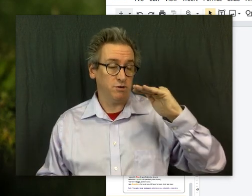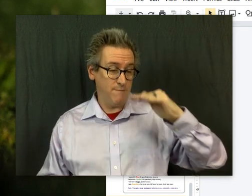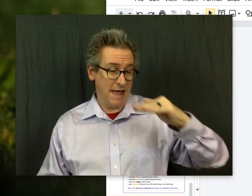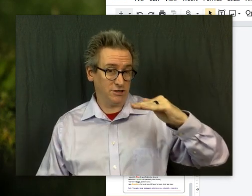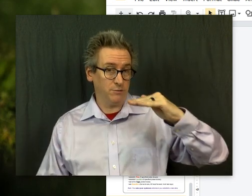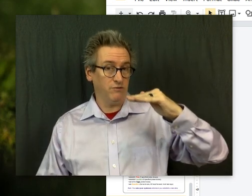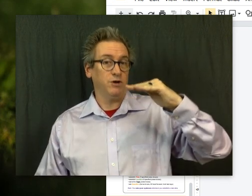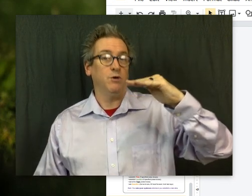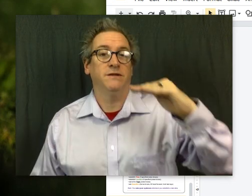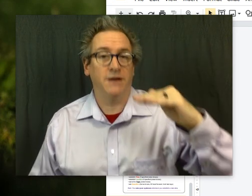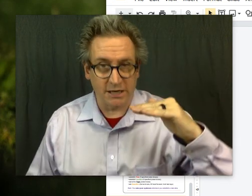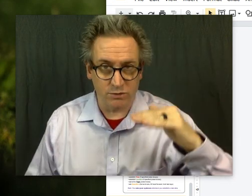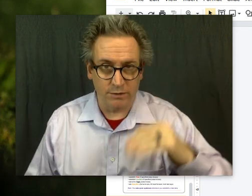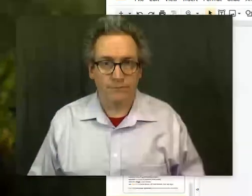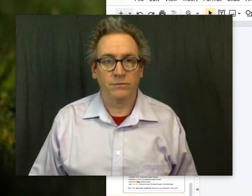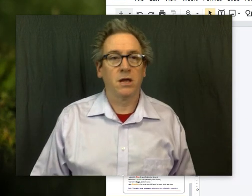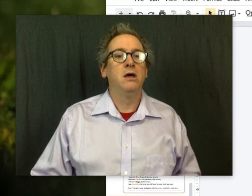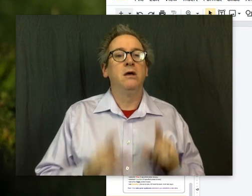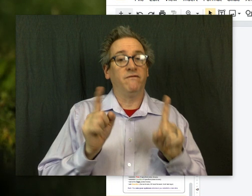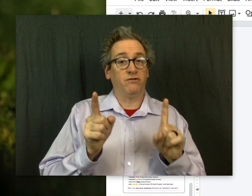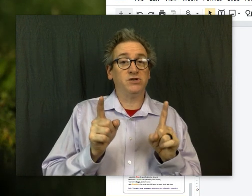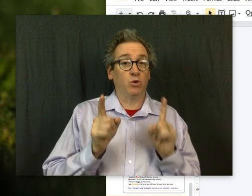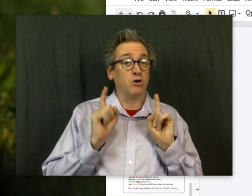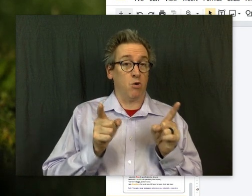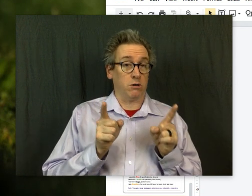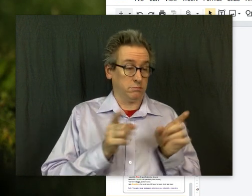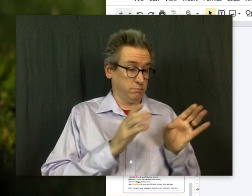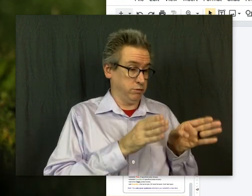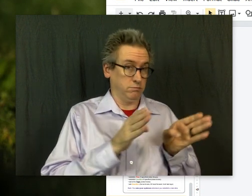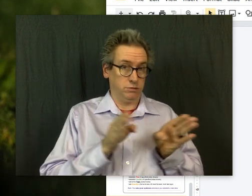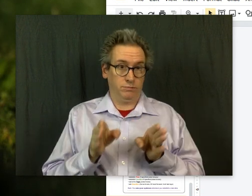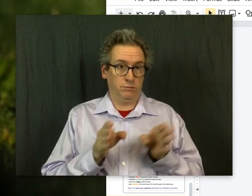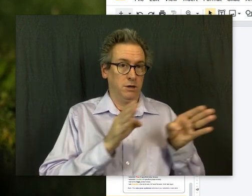want to sort of master before you go on to the next one. First is word order.